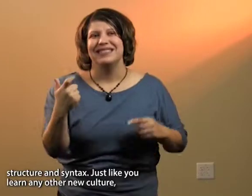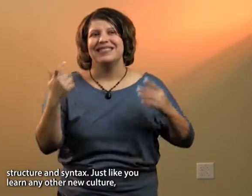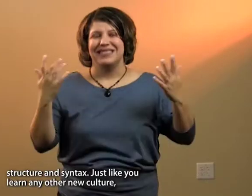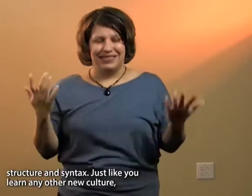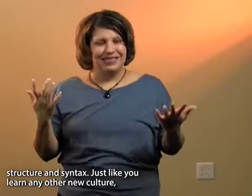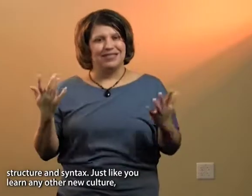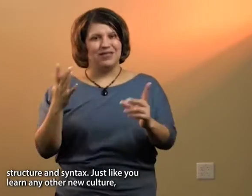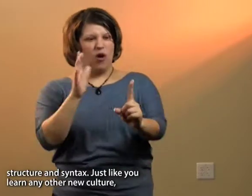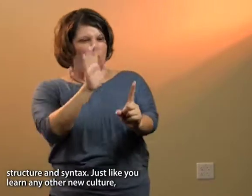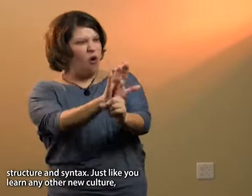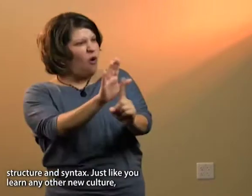syntax